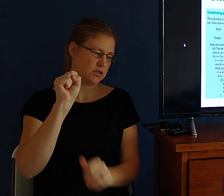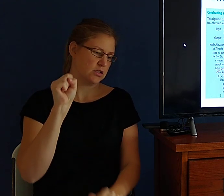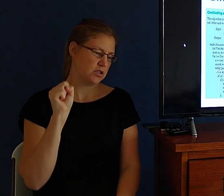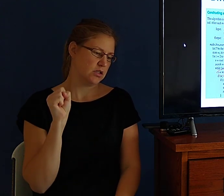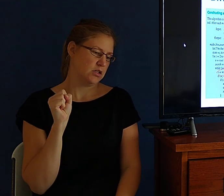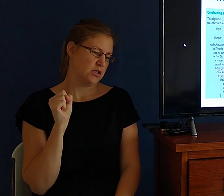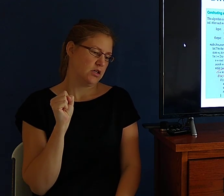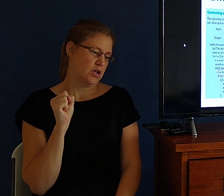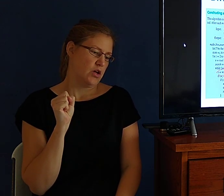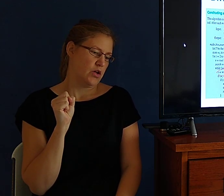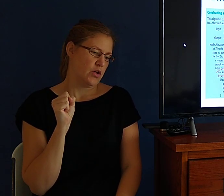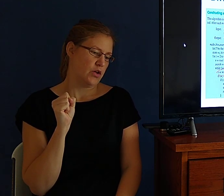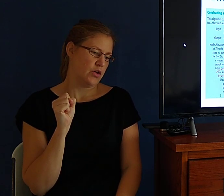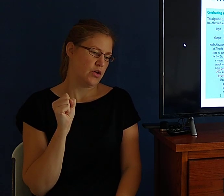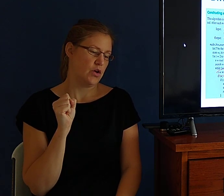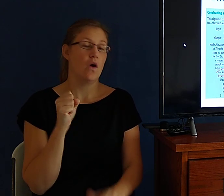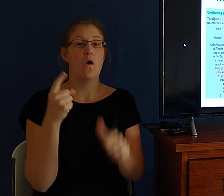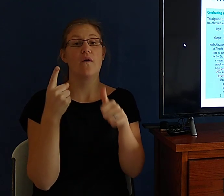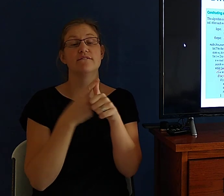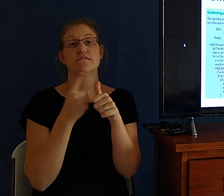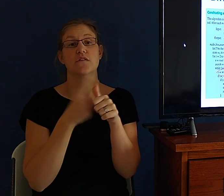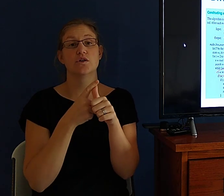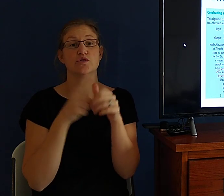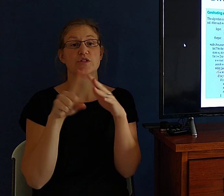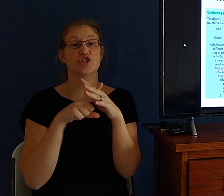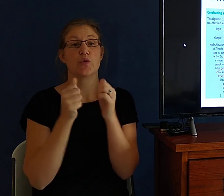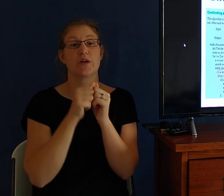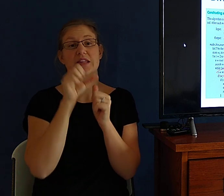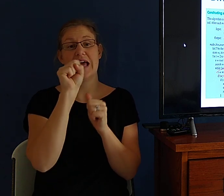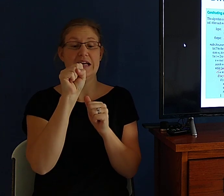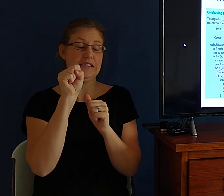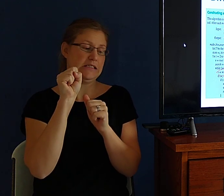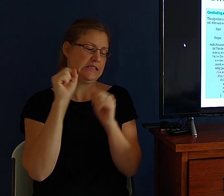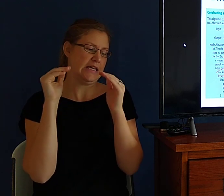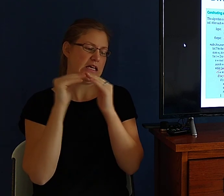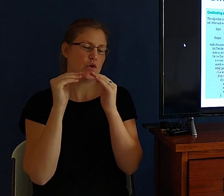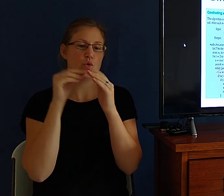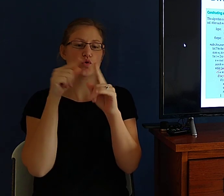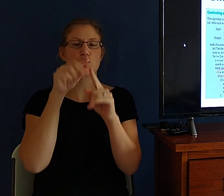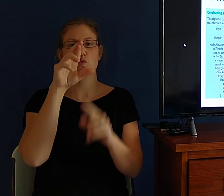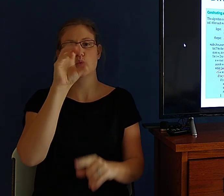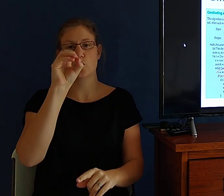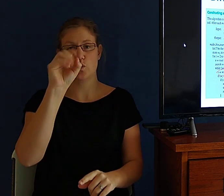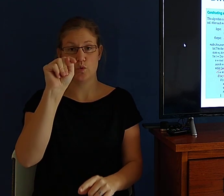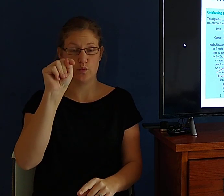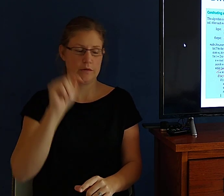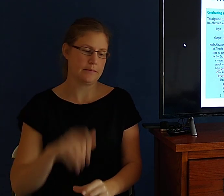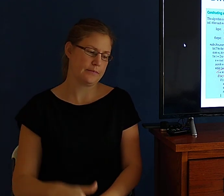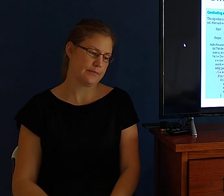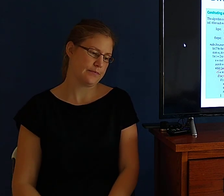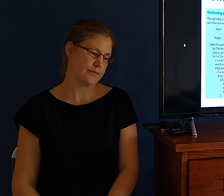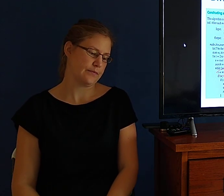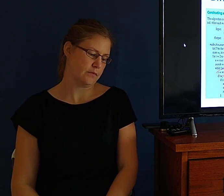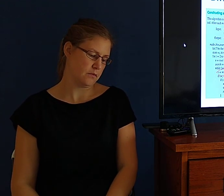so first when we start, S here is equal to the root. Okay, and we compare